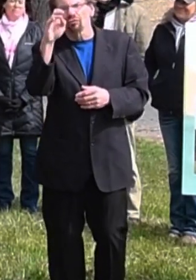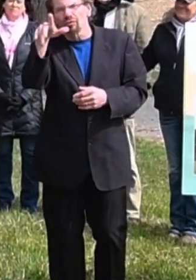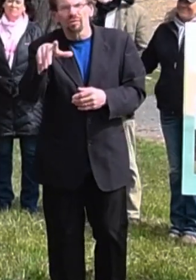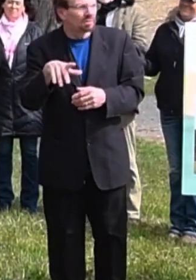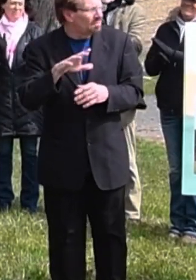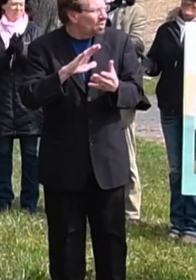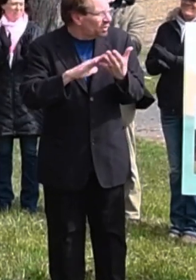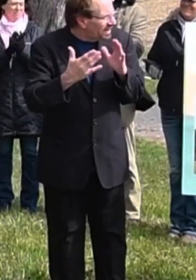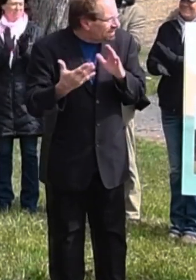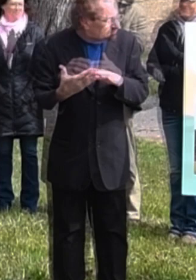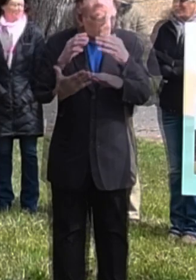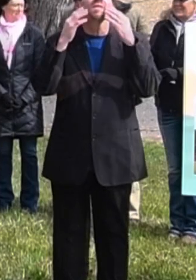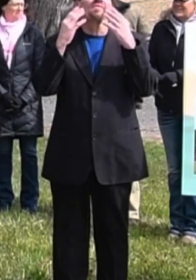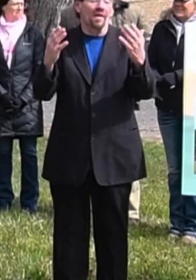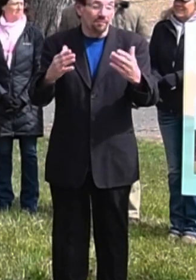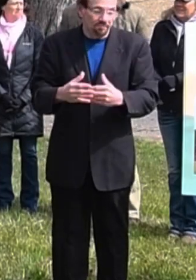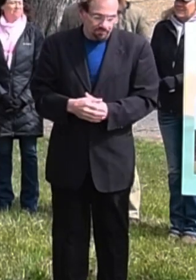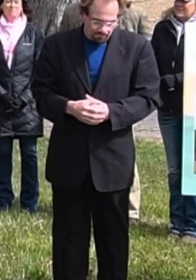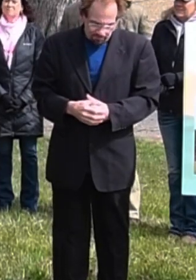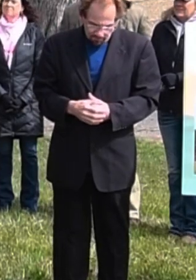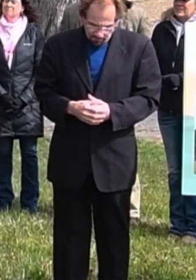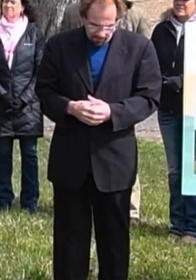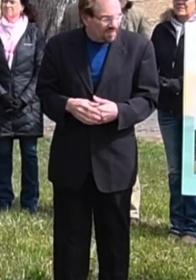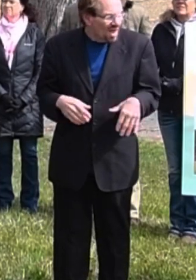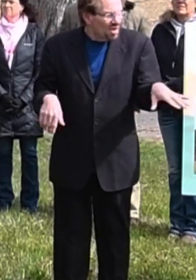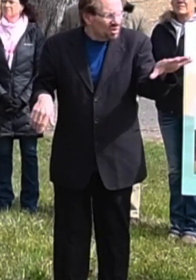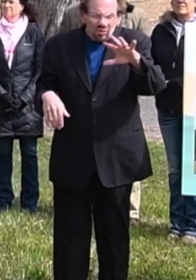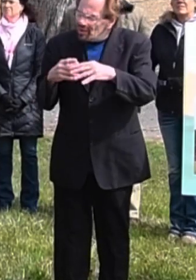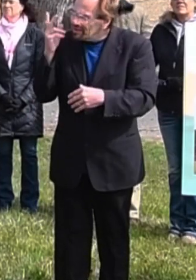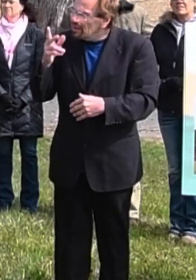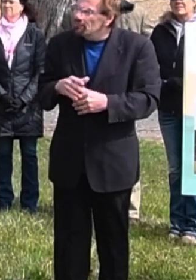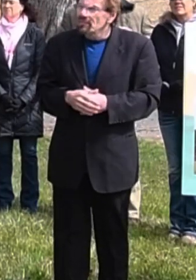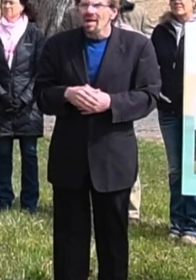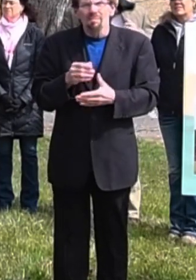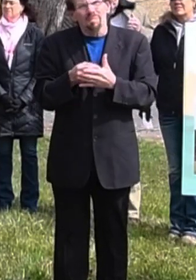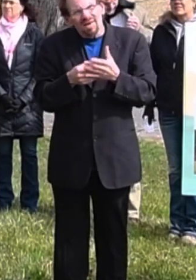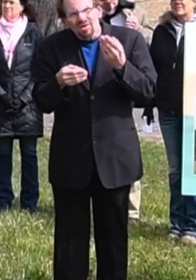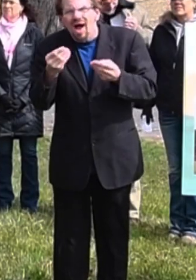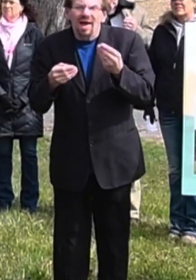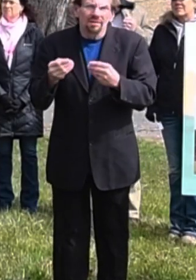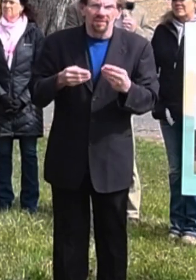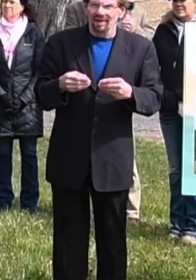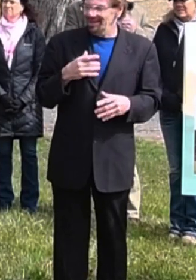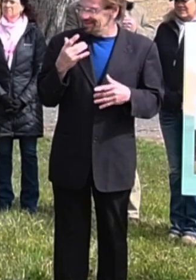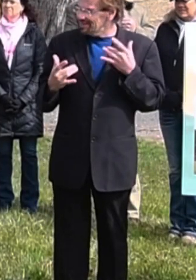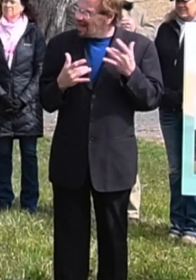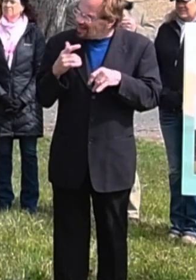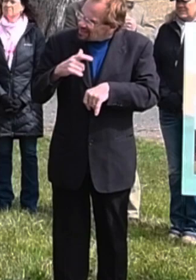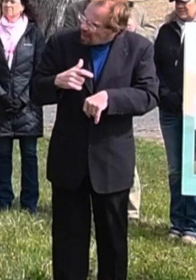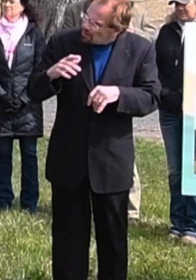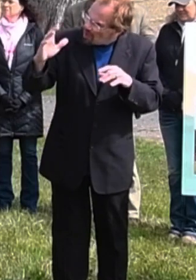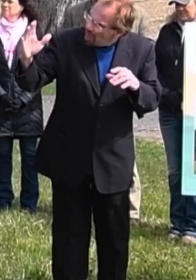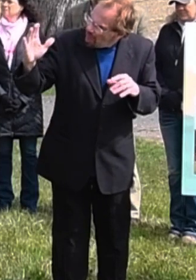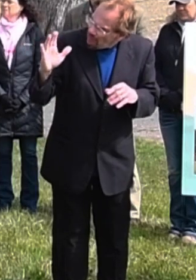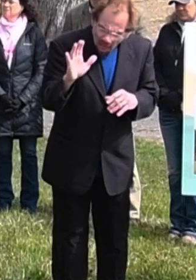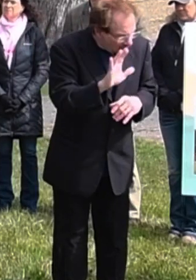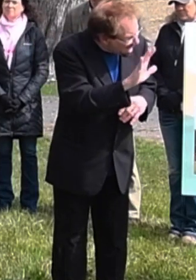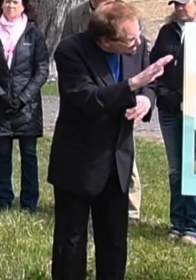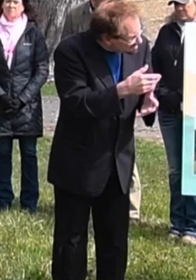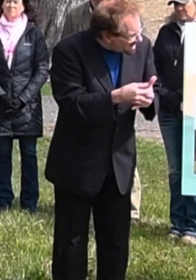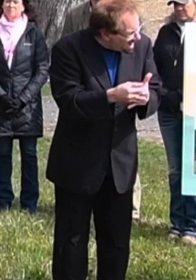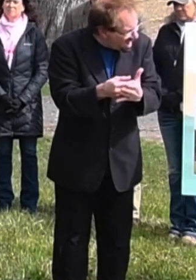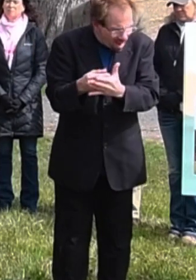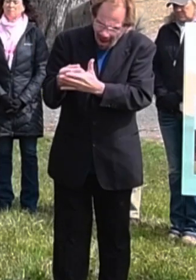here. So as you guys can see here, these budget items, it's an exciting time here for Howard County agriculture.